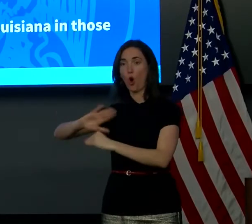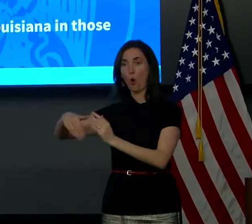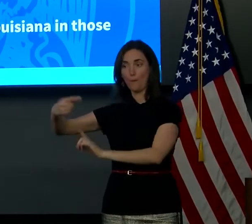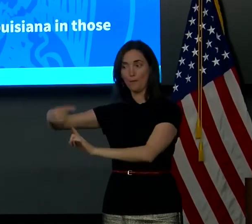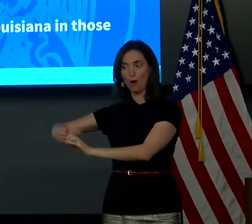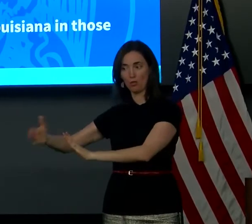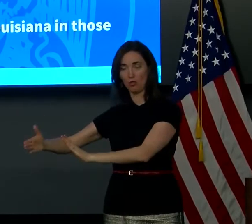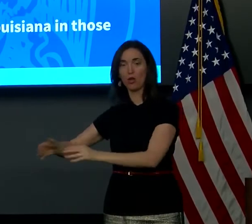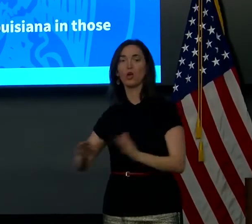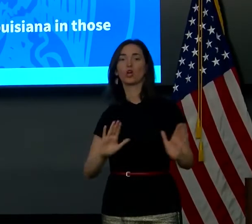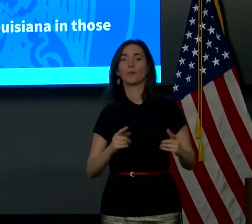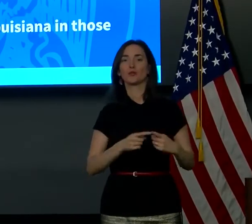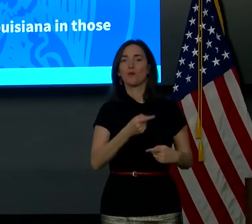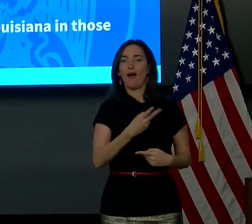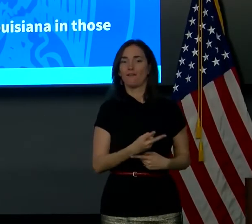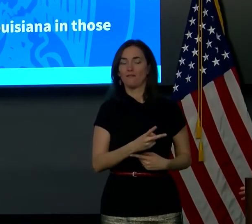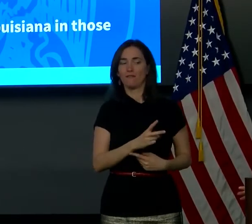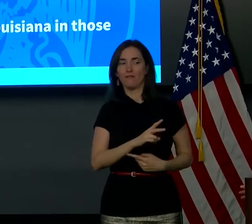1,467%.